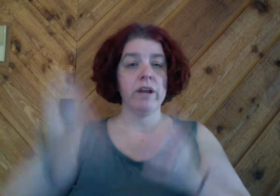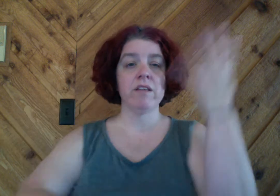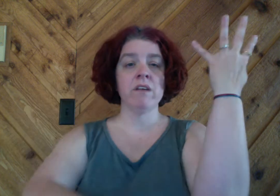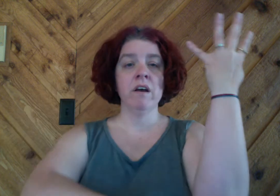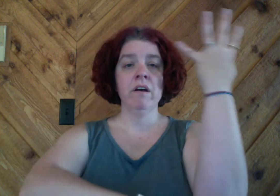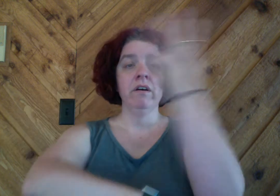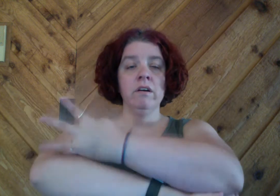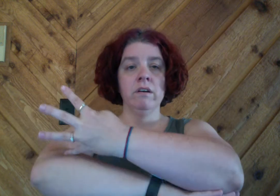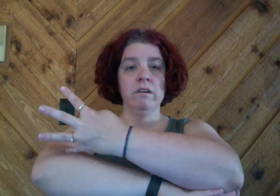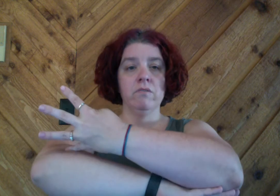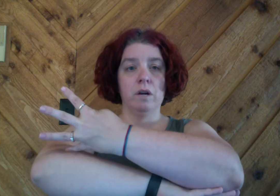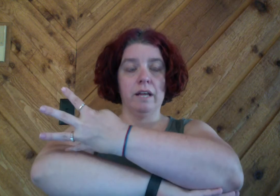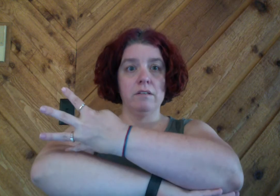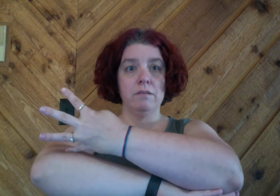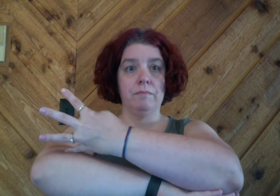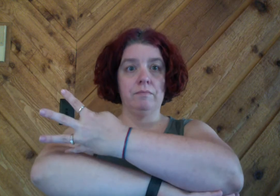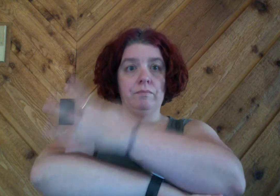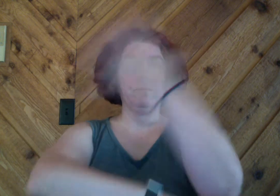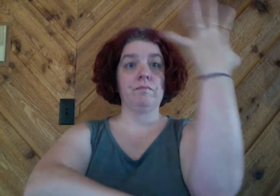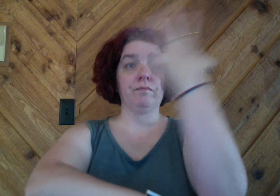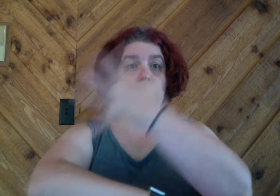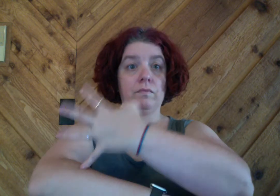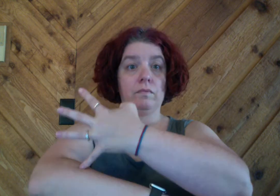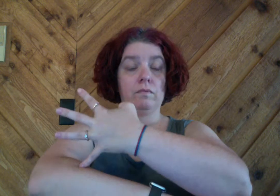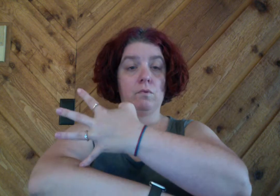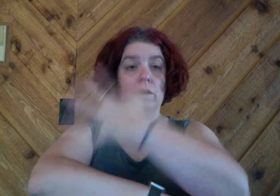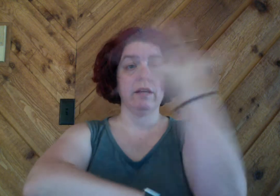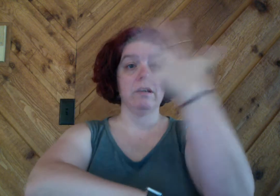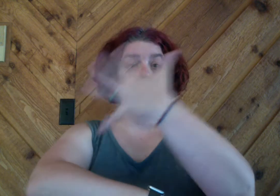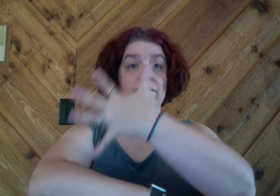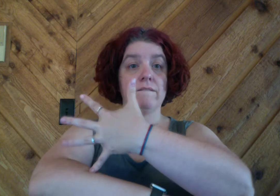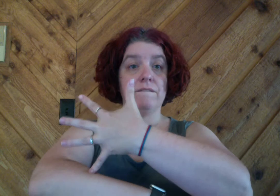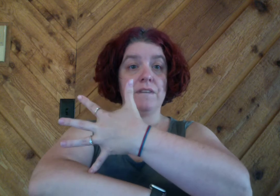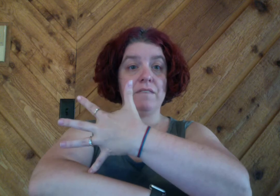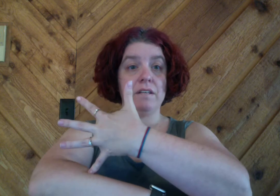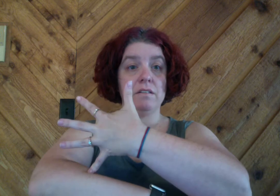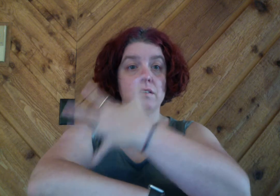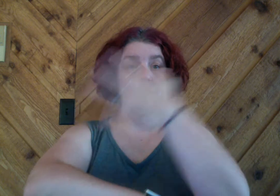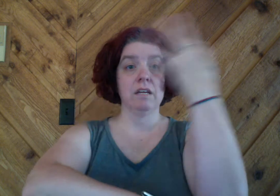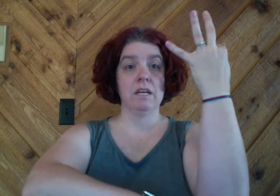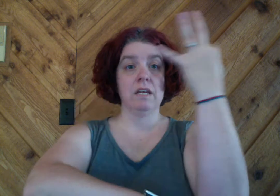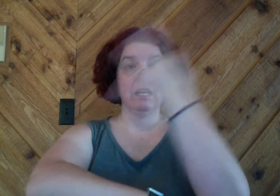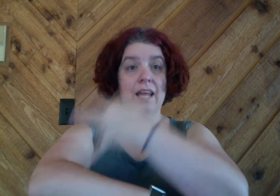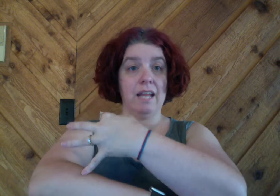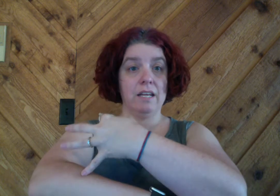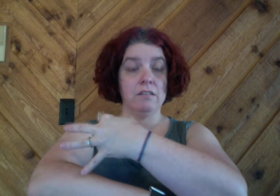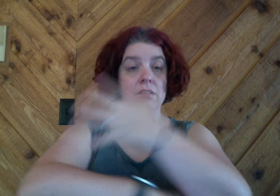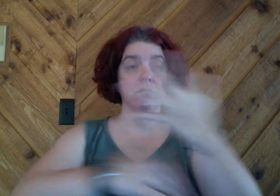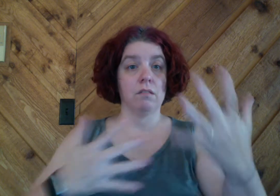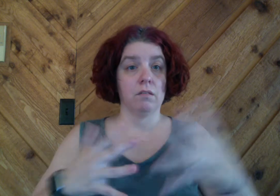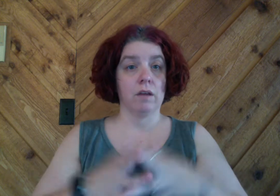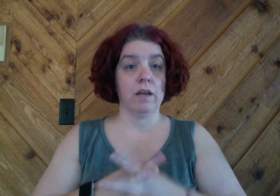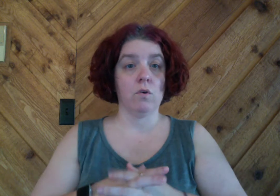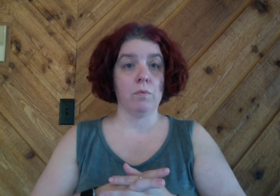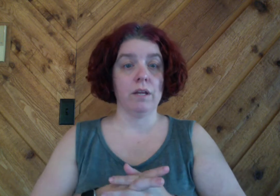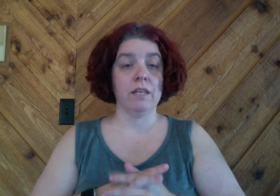days, 4 days, 4 days, 5 days, 9 days. Okay, incorporating that